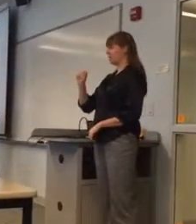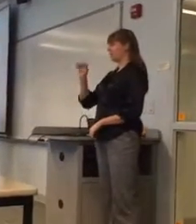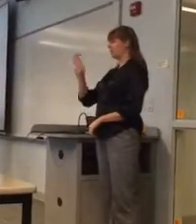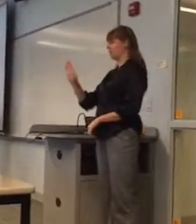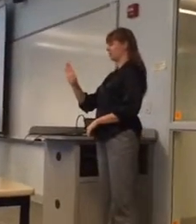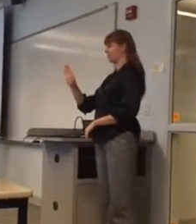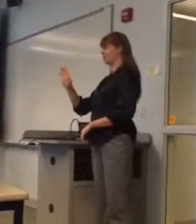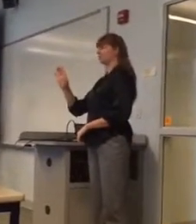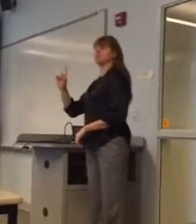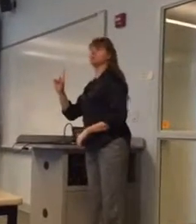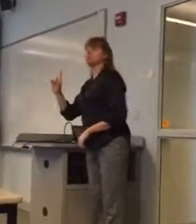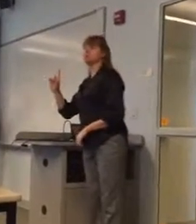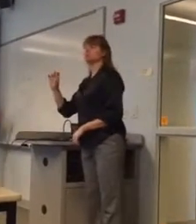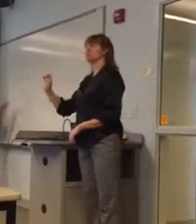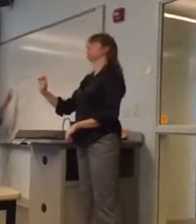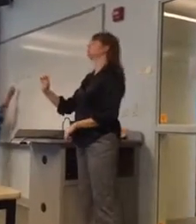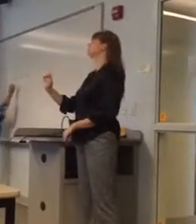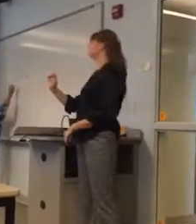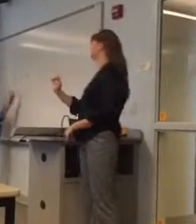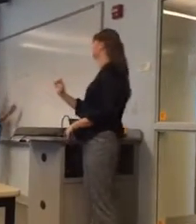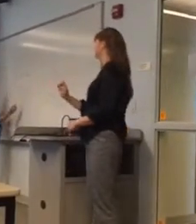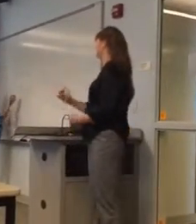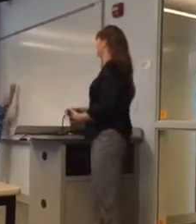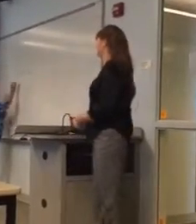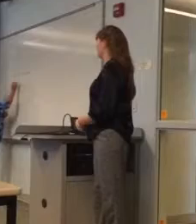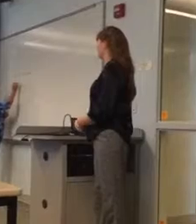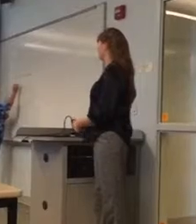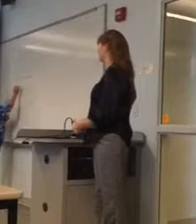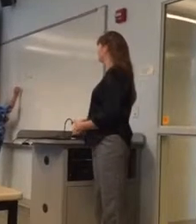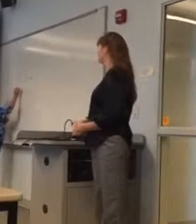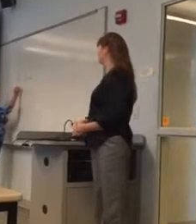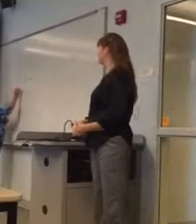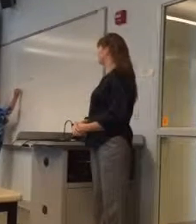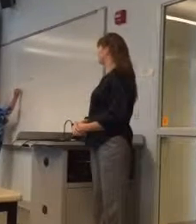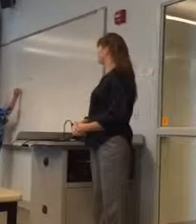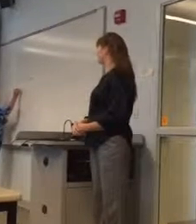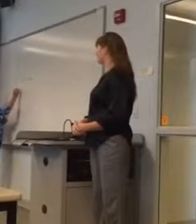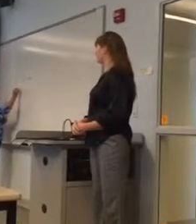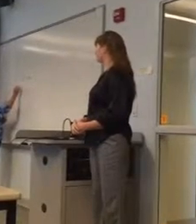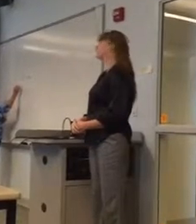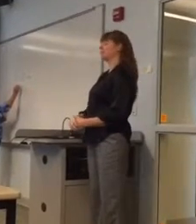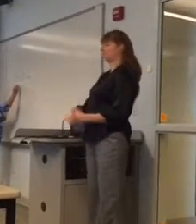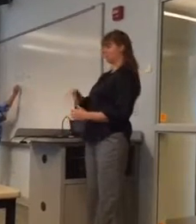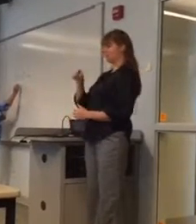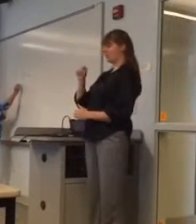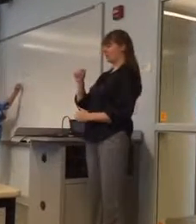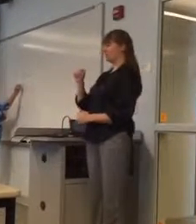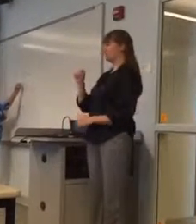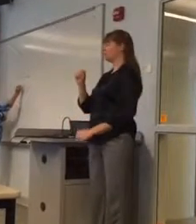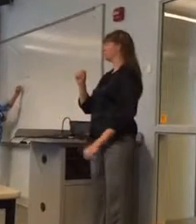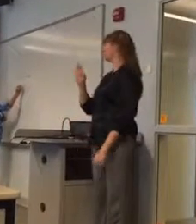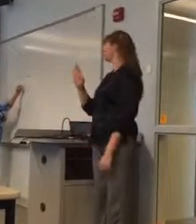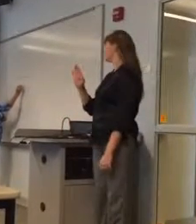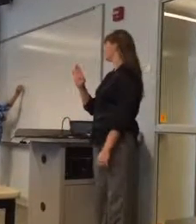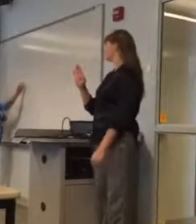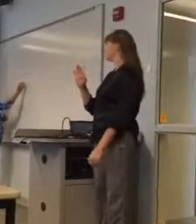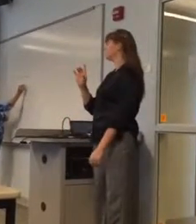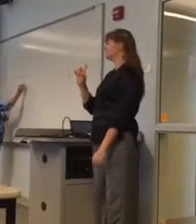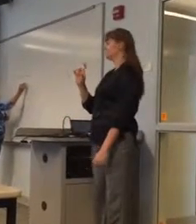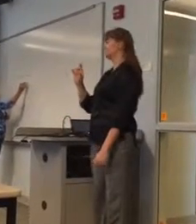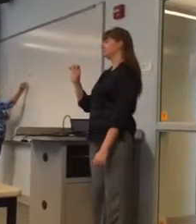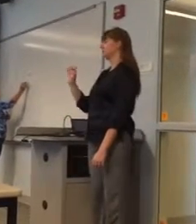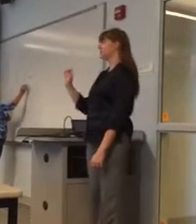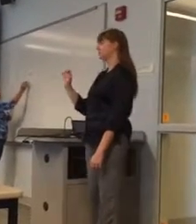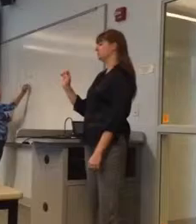A, B, D, E. A, B, D, E. So we have A, B, D,